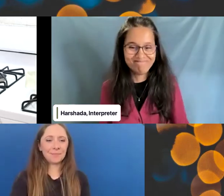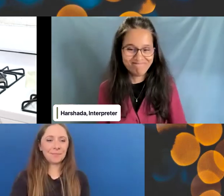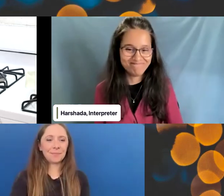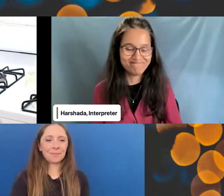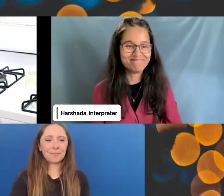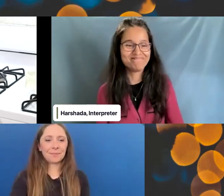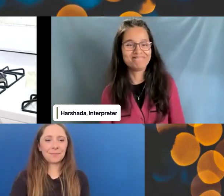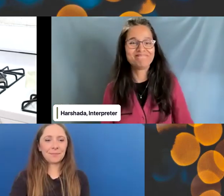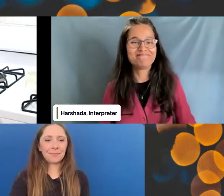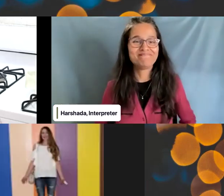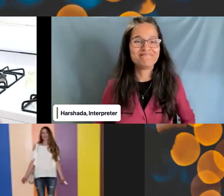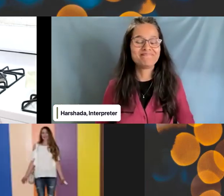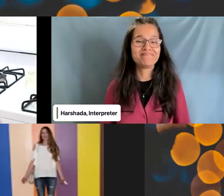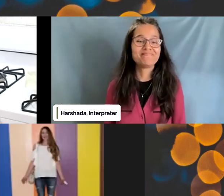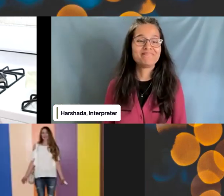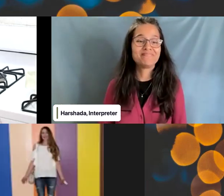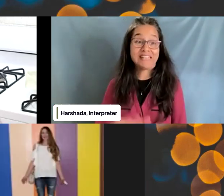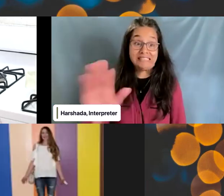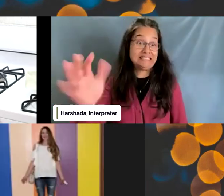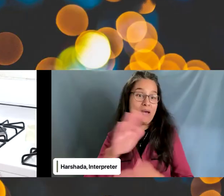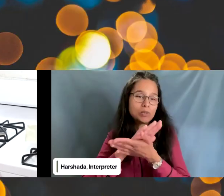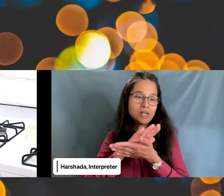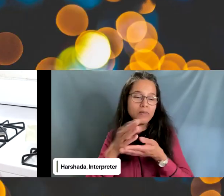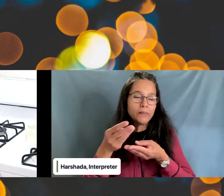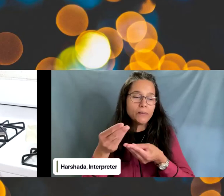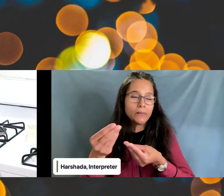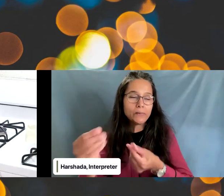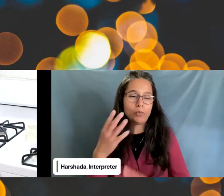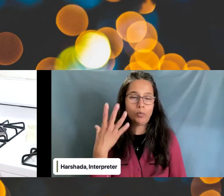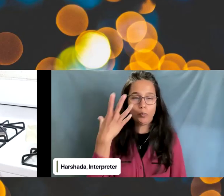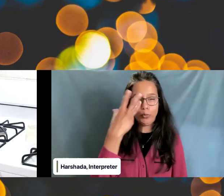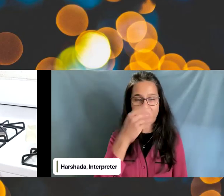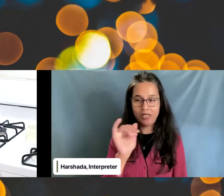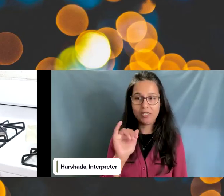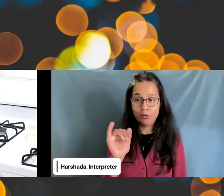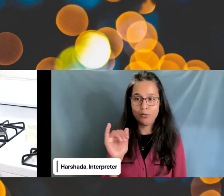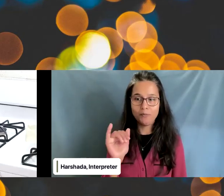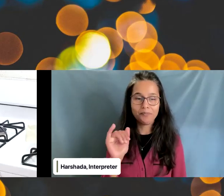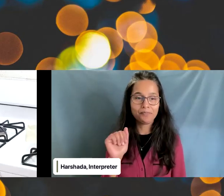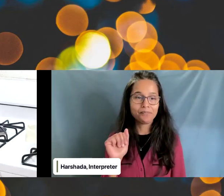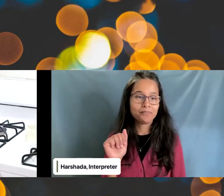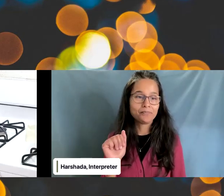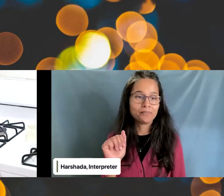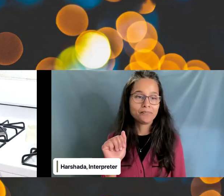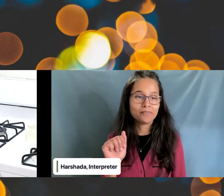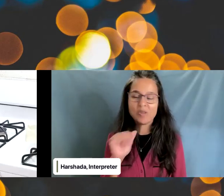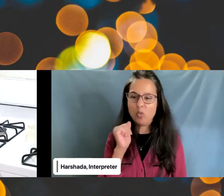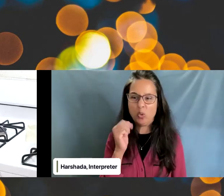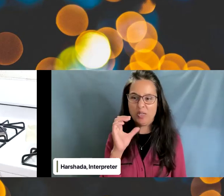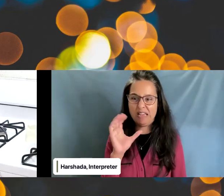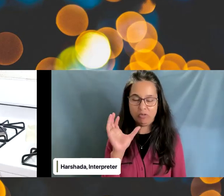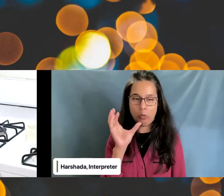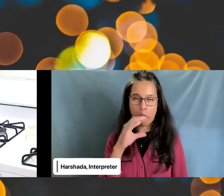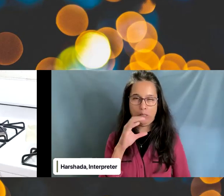This is worth it, you guys, because it's going to be nice and smooth on the top. It's going to look pretty. And it's not going to have a weird texture because of the